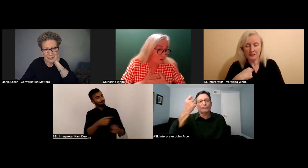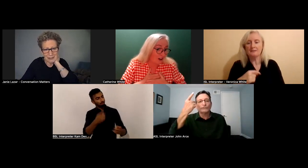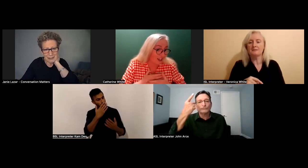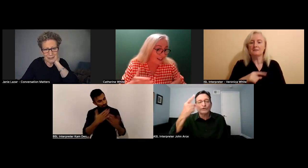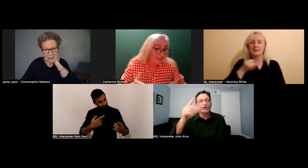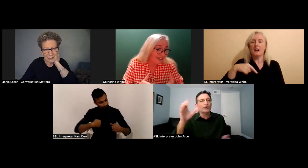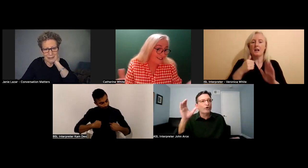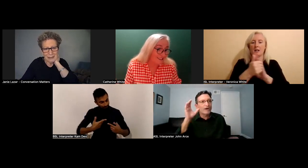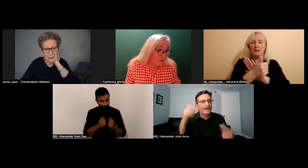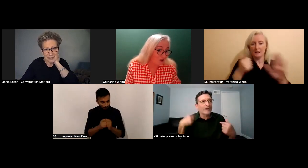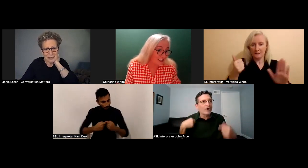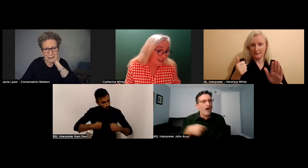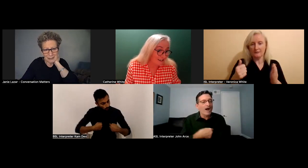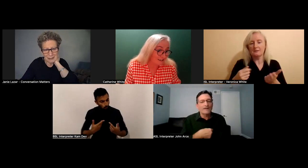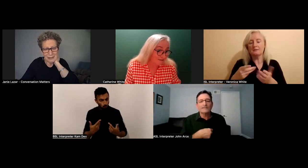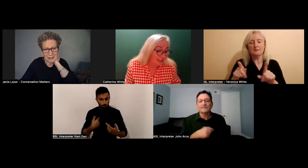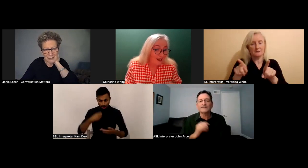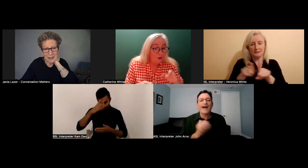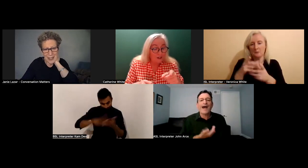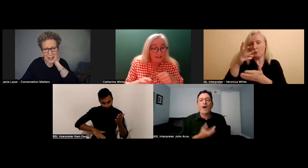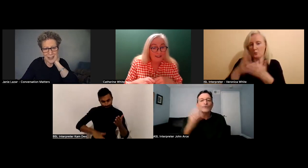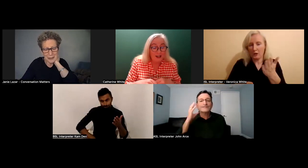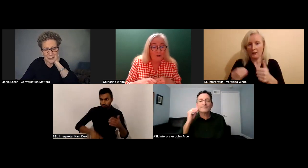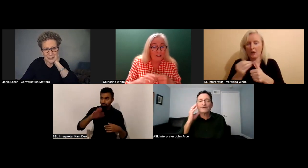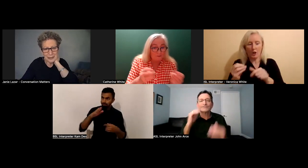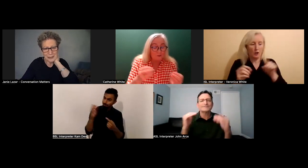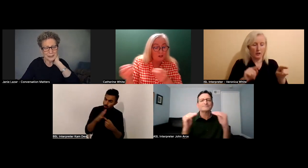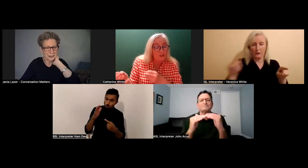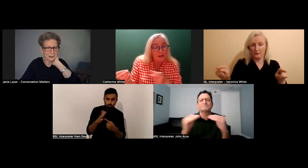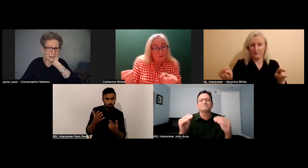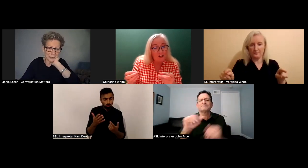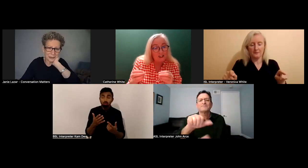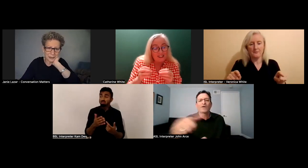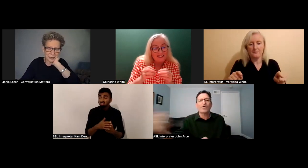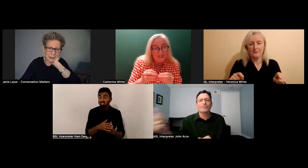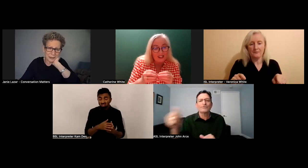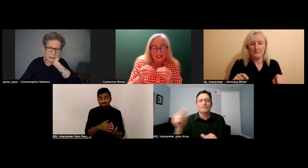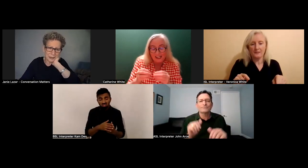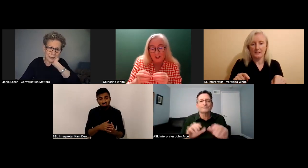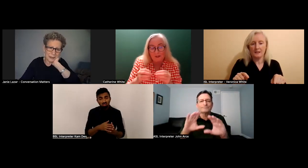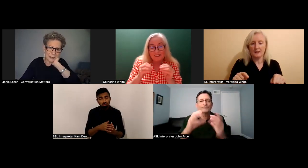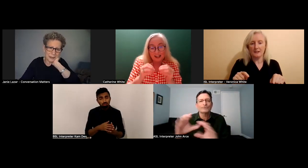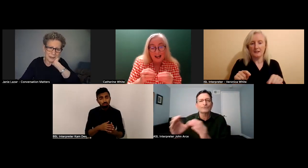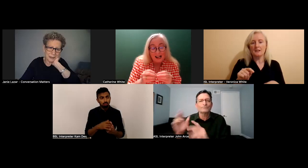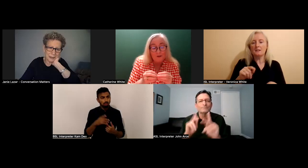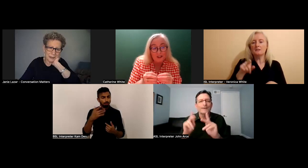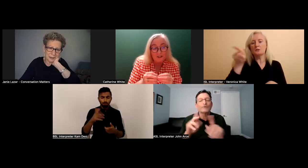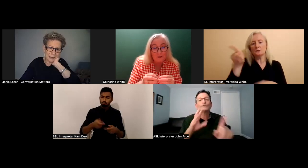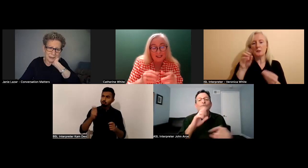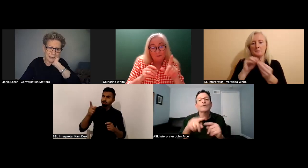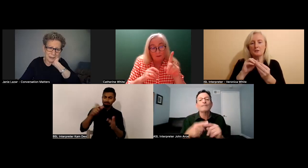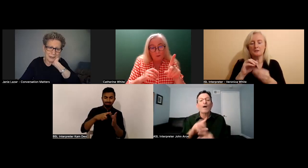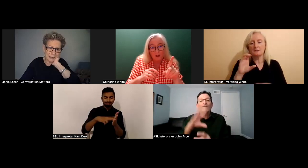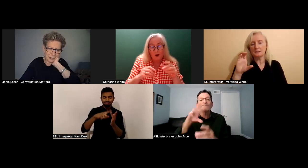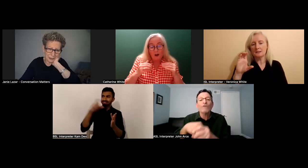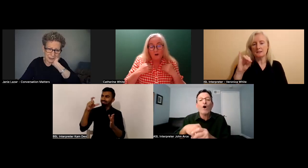just as worthy as anybody else. When it was made mention of the civic engagement, I would agree